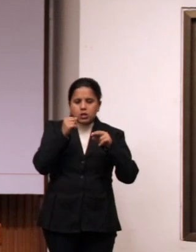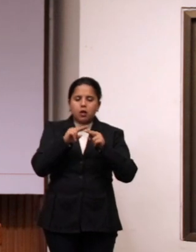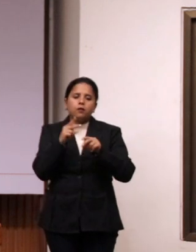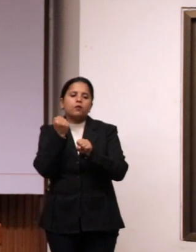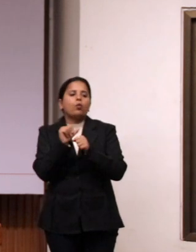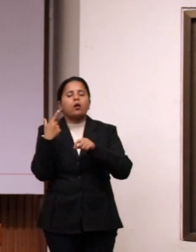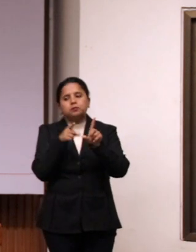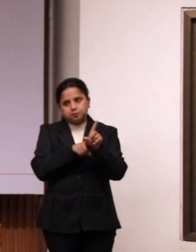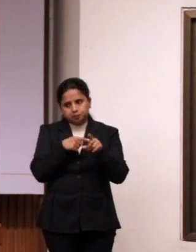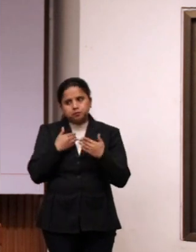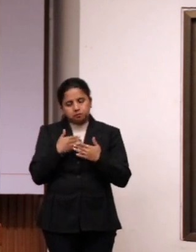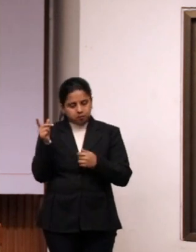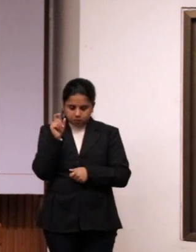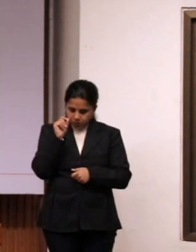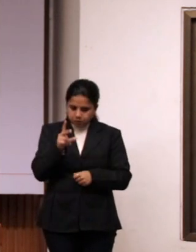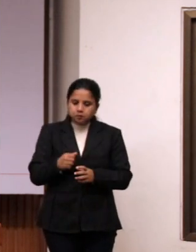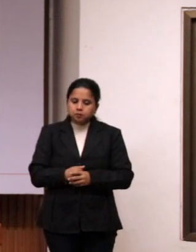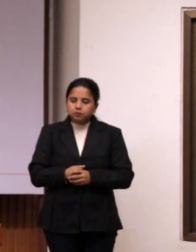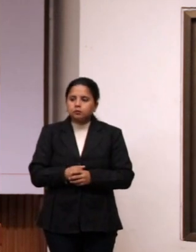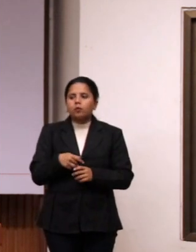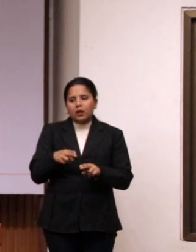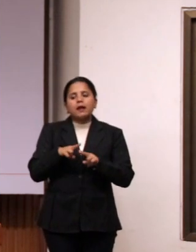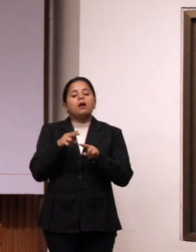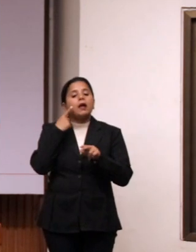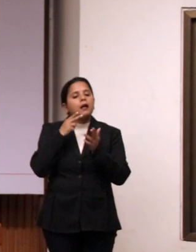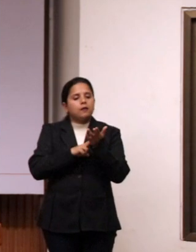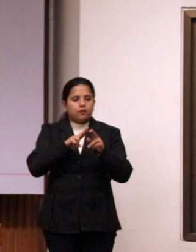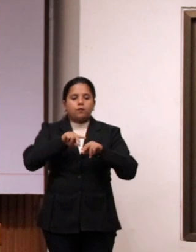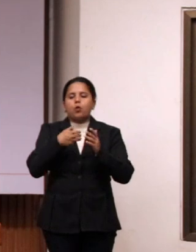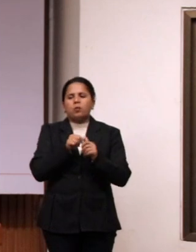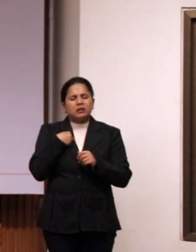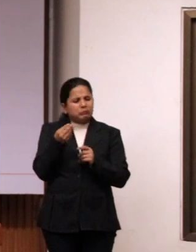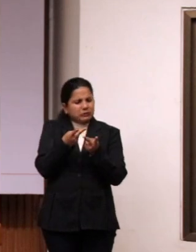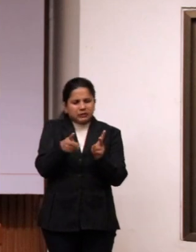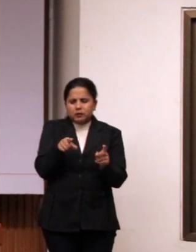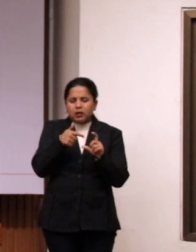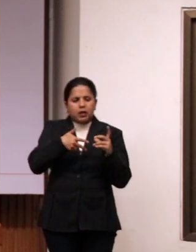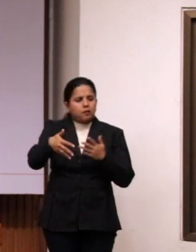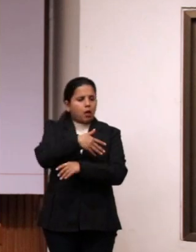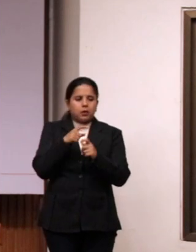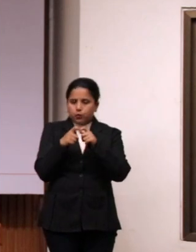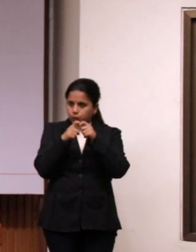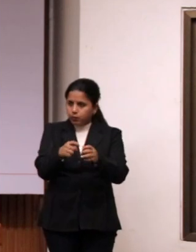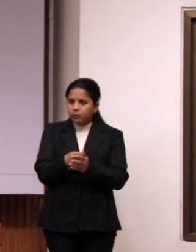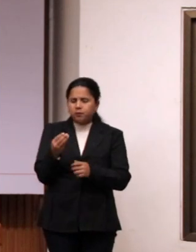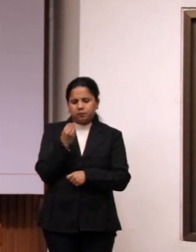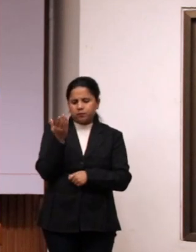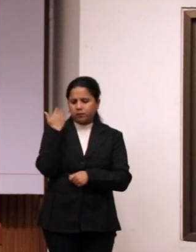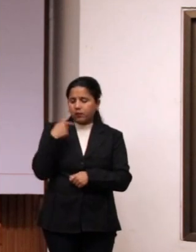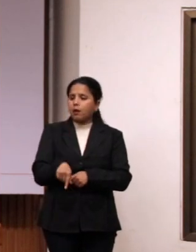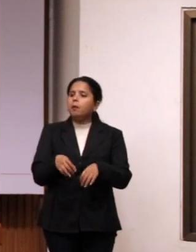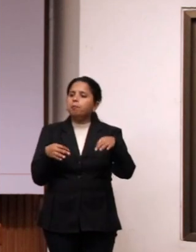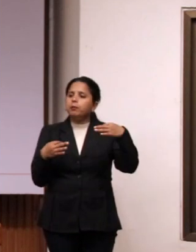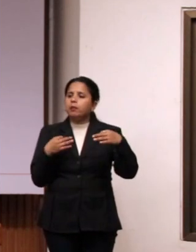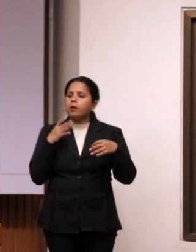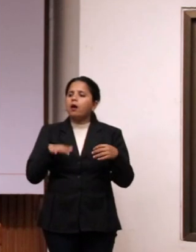frugality, frugal innovation. Okay. So in informal economy. My question is a little different from environment. I mean, in recent paper, we